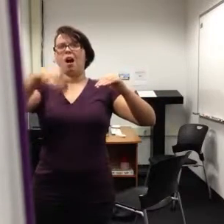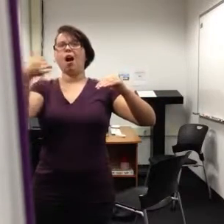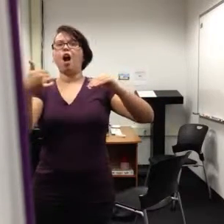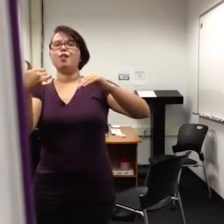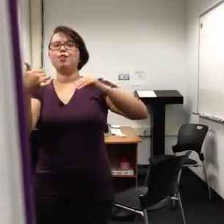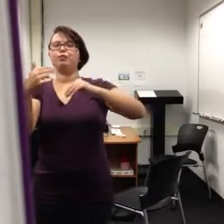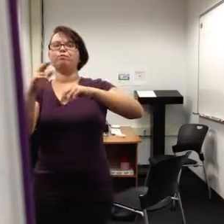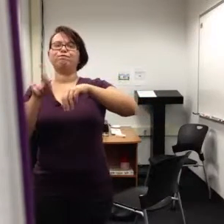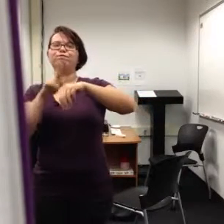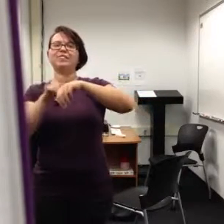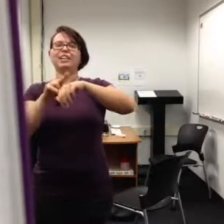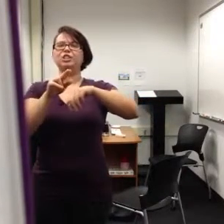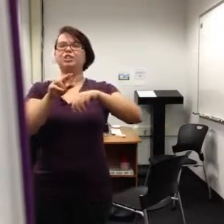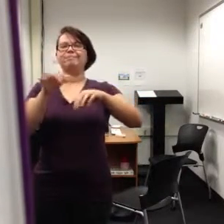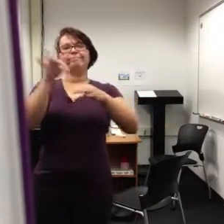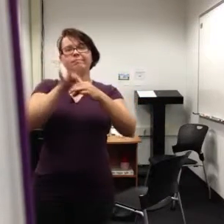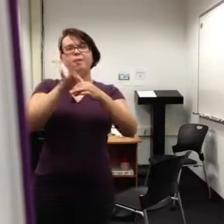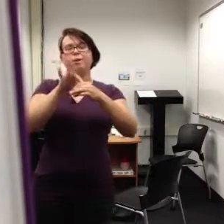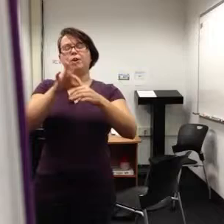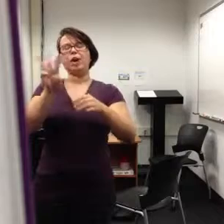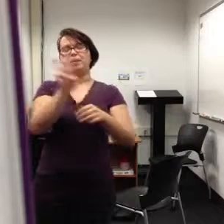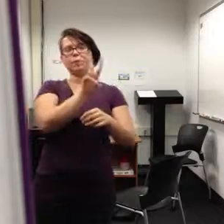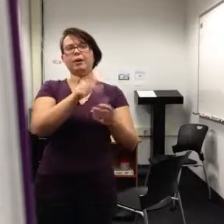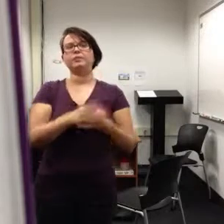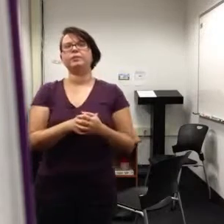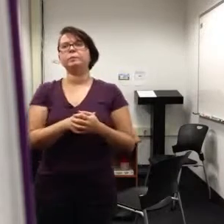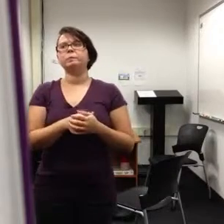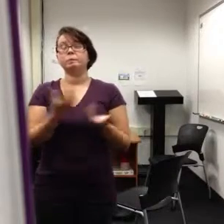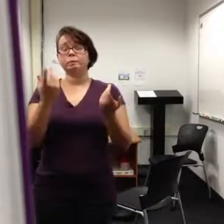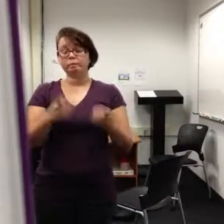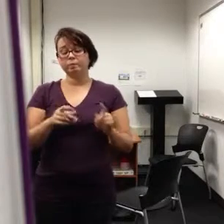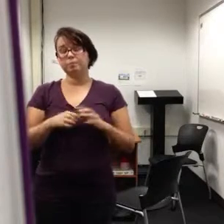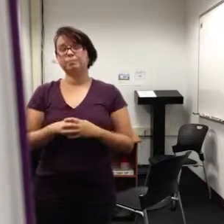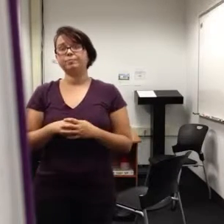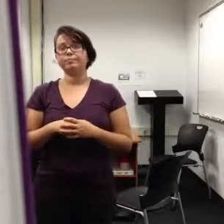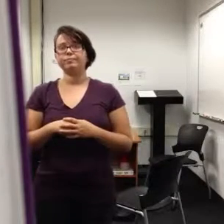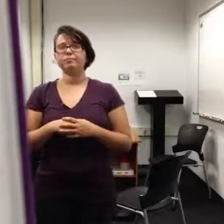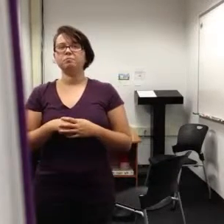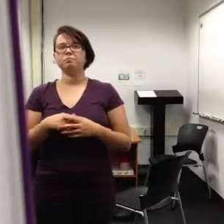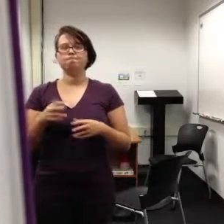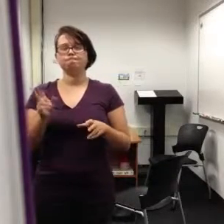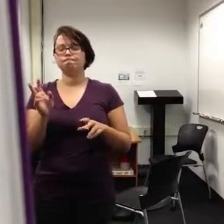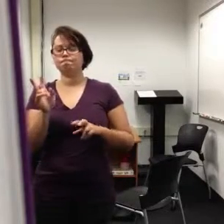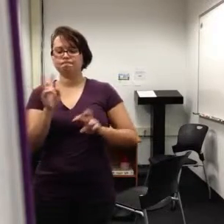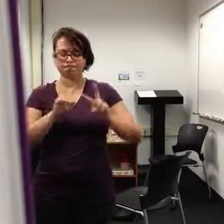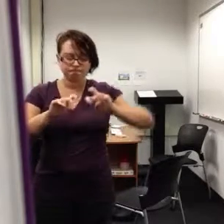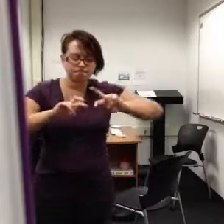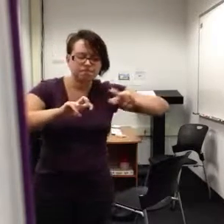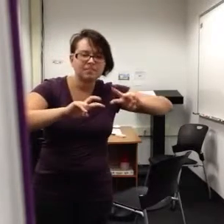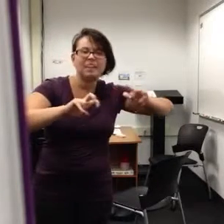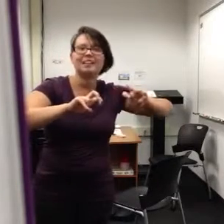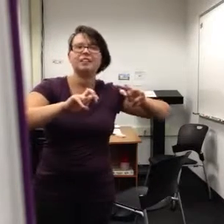West. Be that as it may, let's take a look at the interests that divided the country